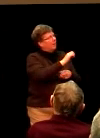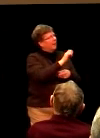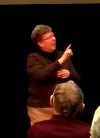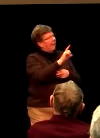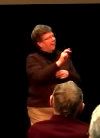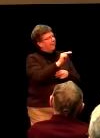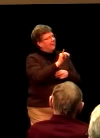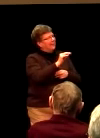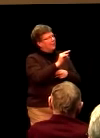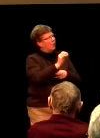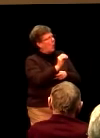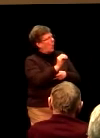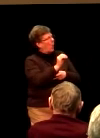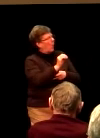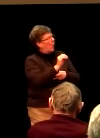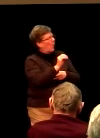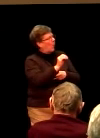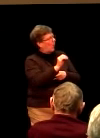this was a blessing.